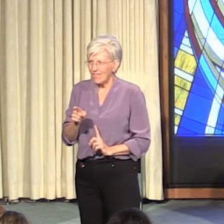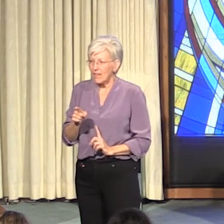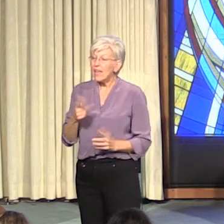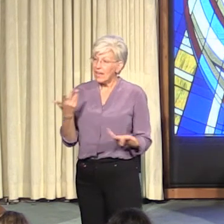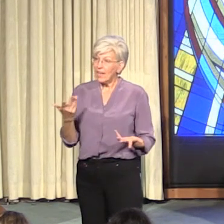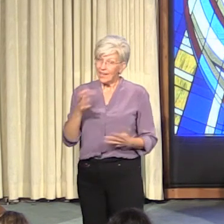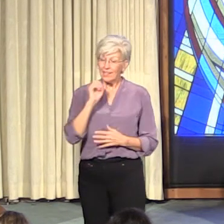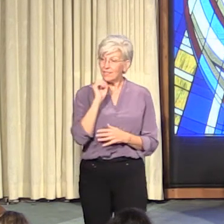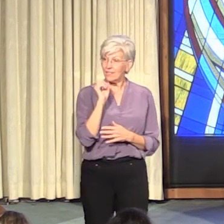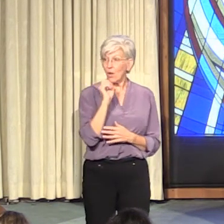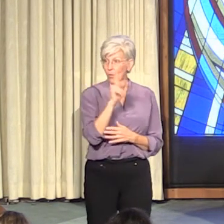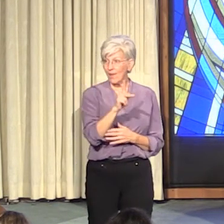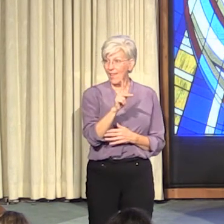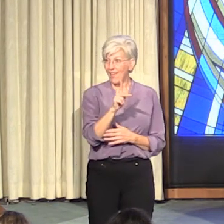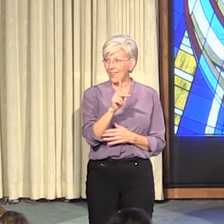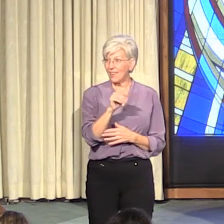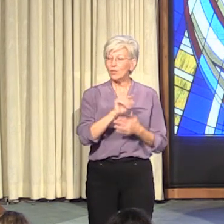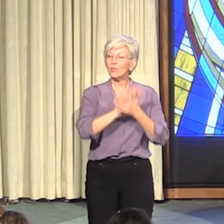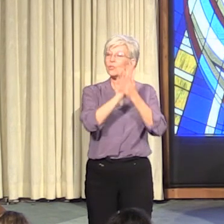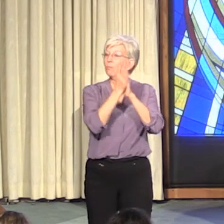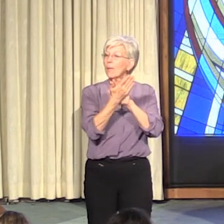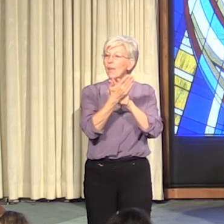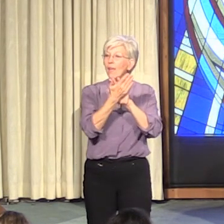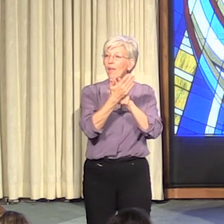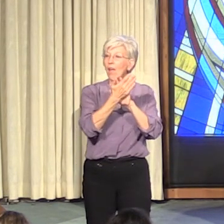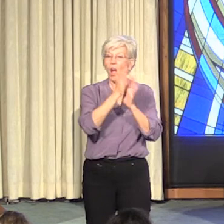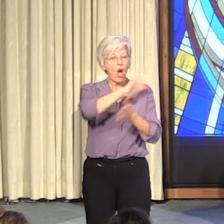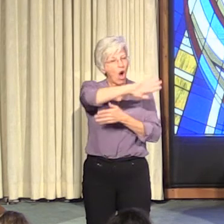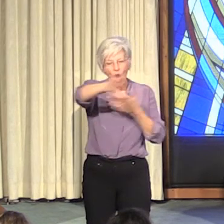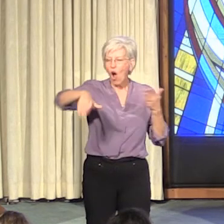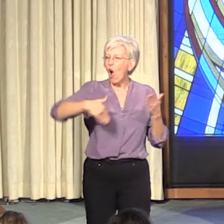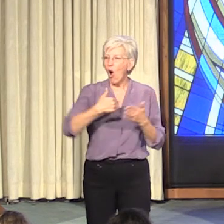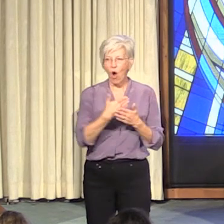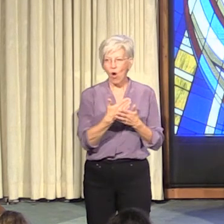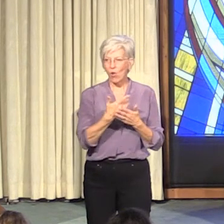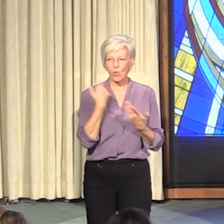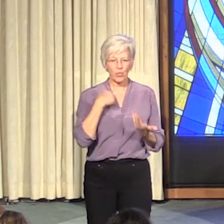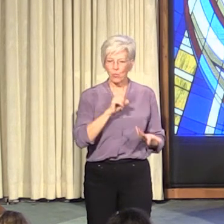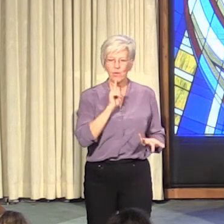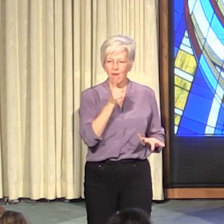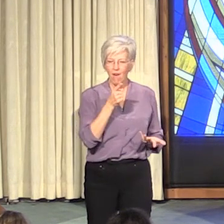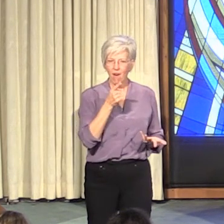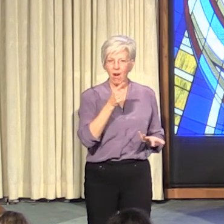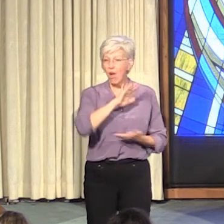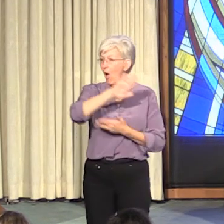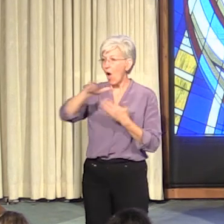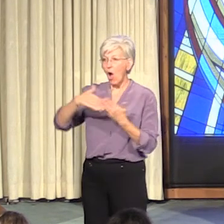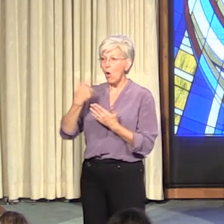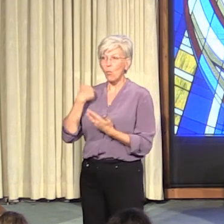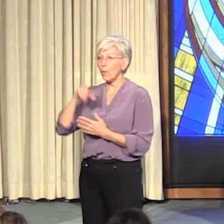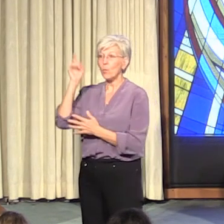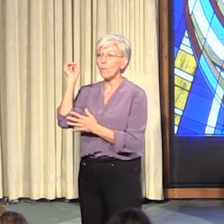okay to be all that we are, all that we were ever meant to be.